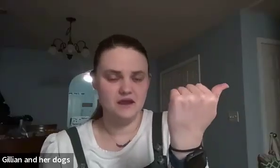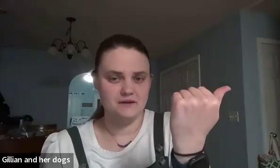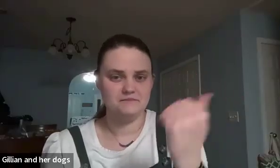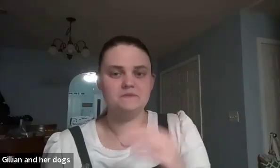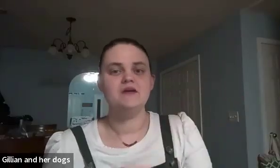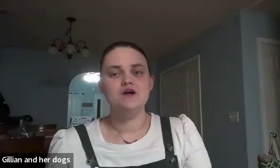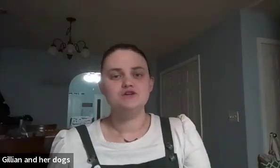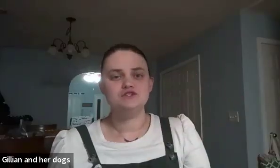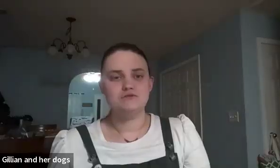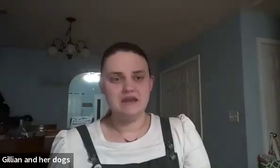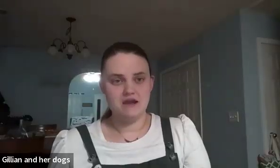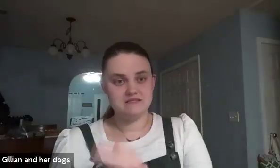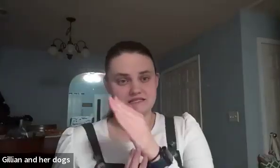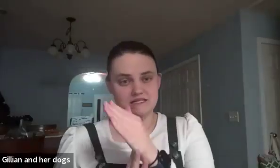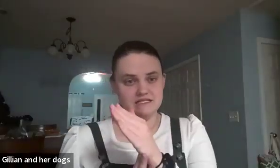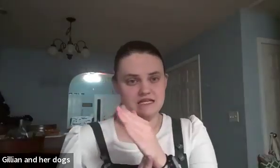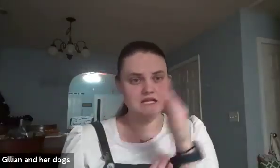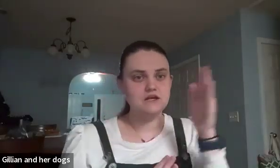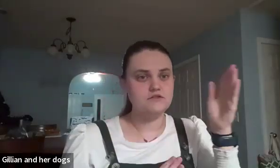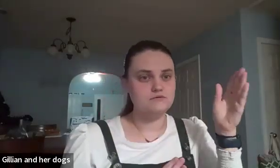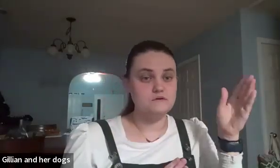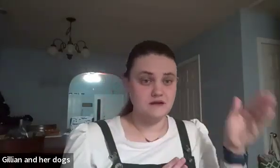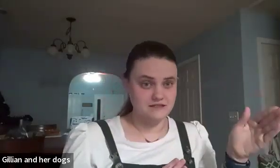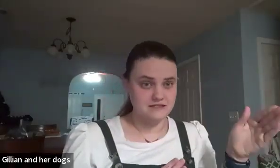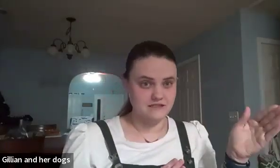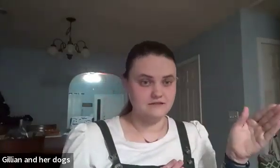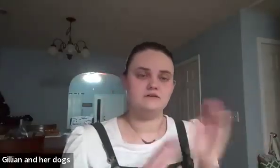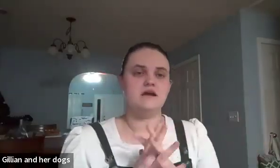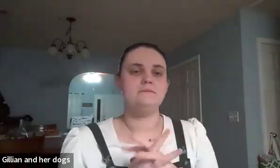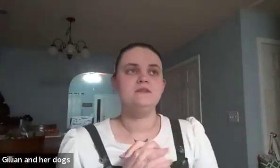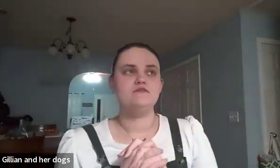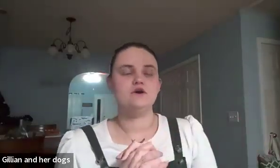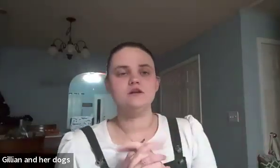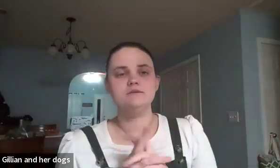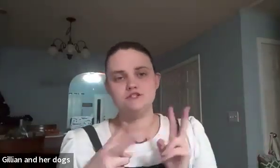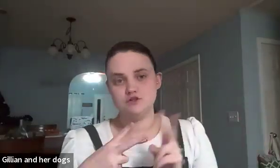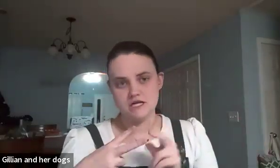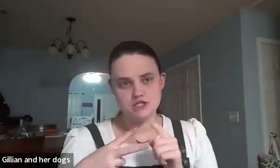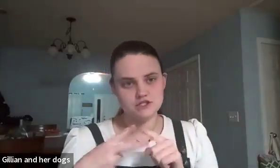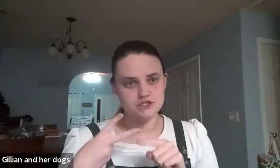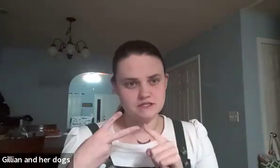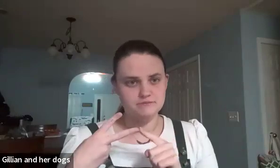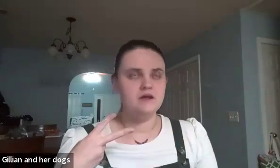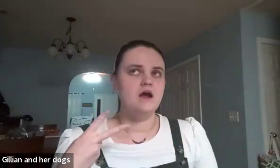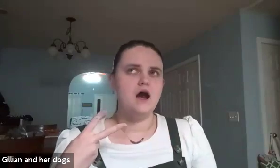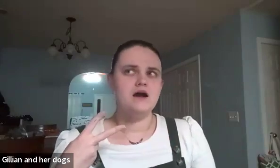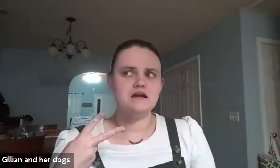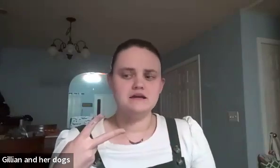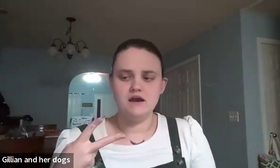Okay. So now 16 through 19, okay? There are going to be two ways you can do it. I kind